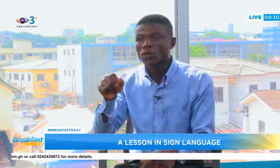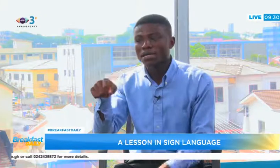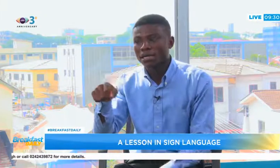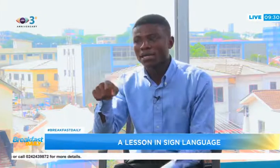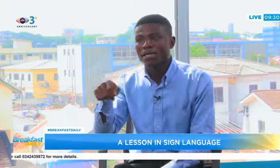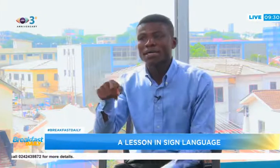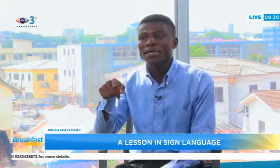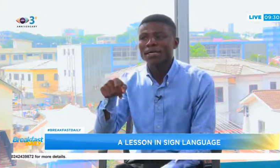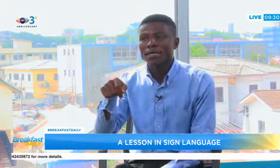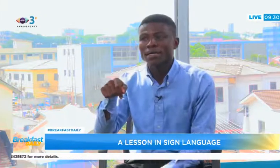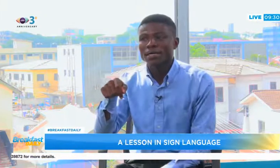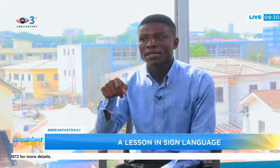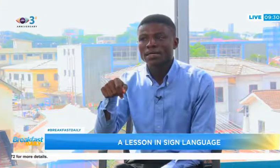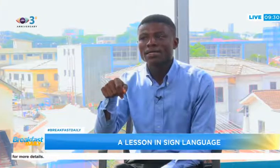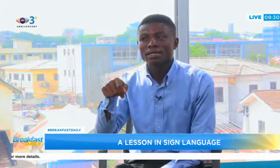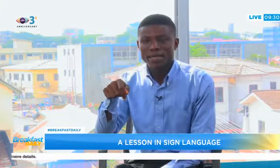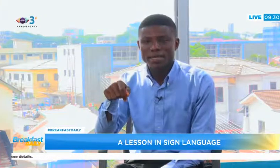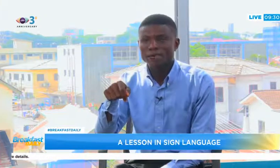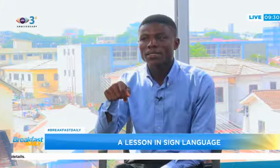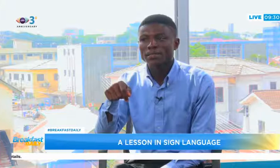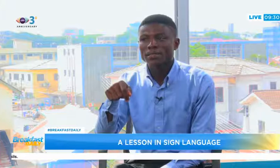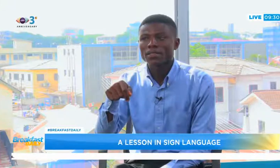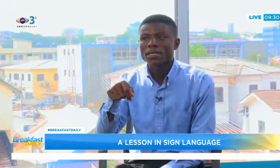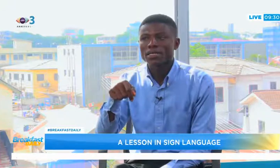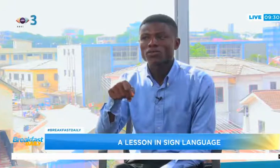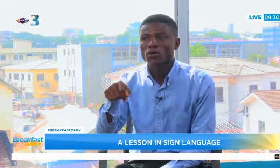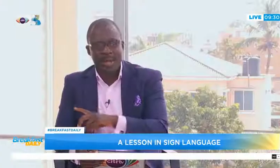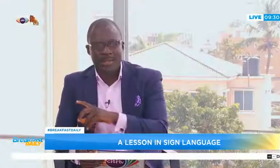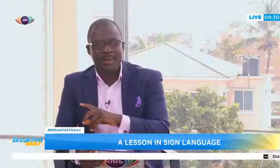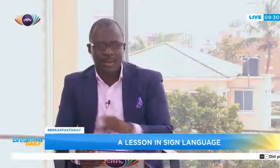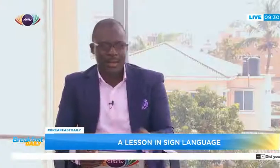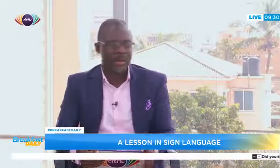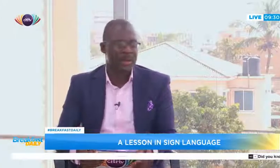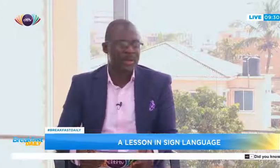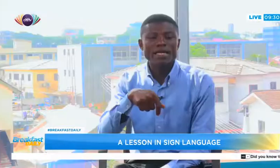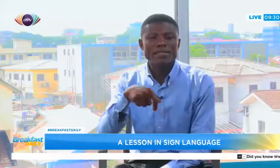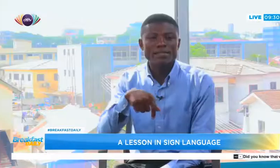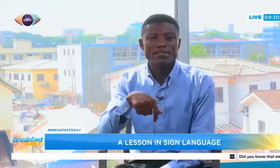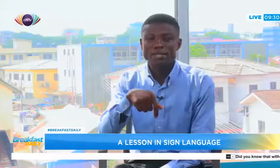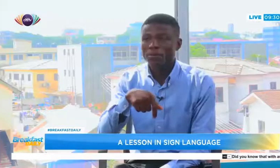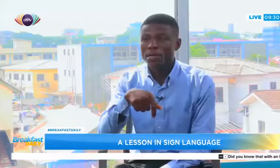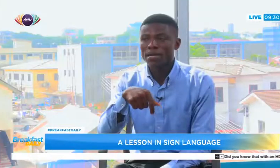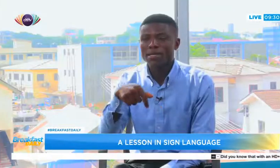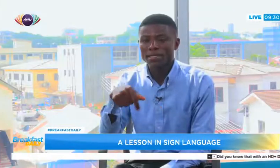_Atta. On Twitter, Yeah. at Nyamekye _Atta. Okay. And then my telephone number is